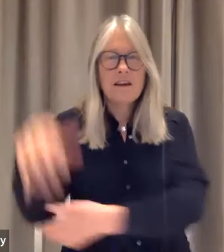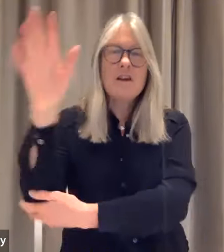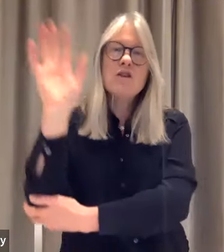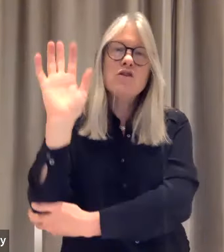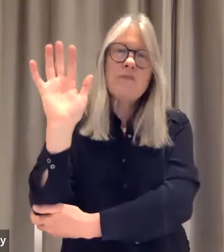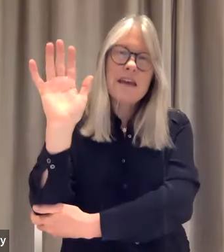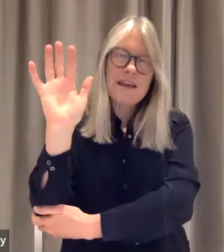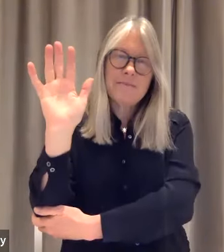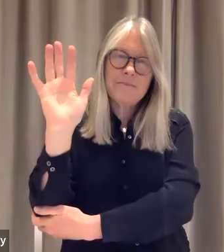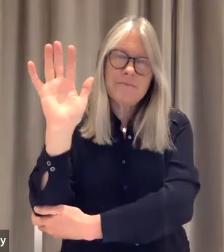tree.